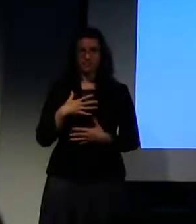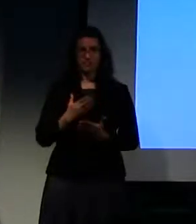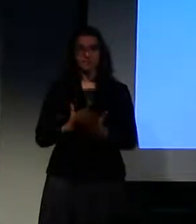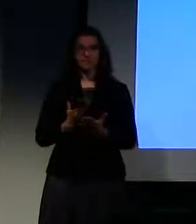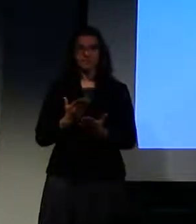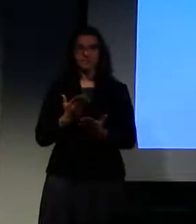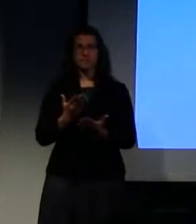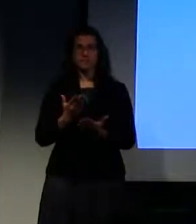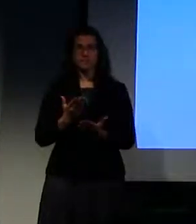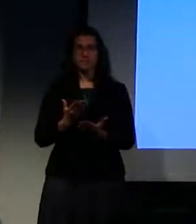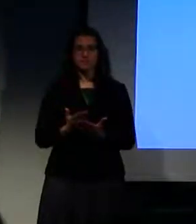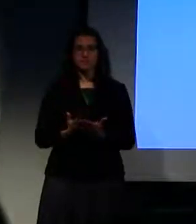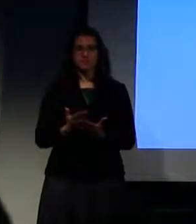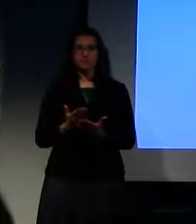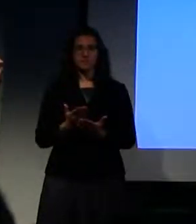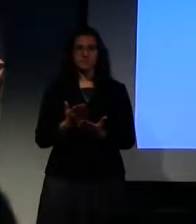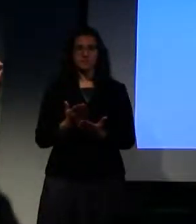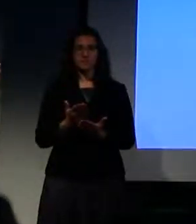Proved.